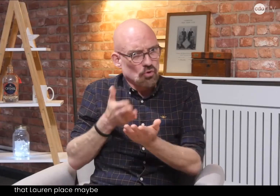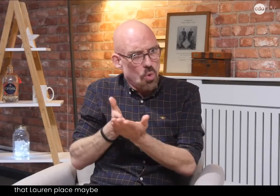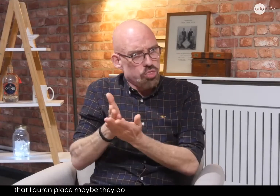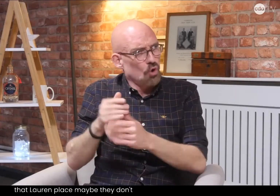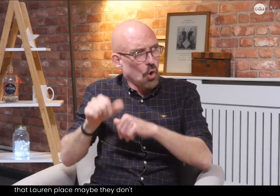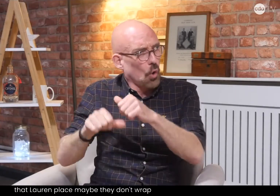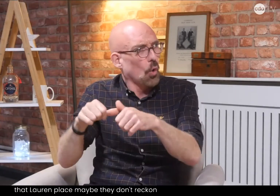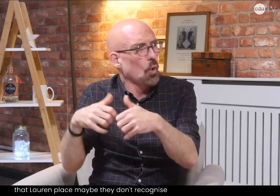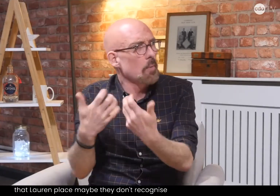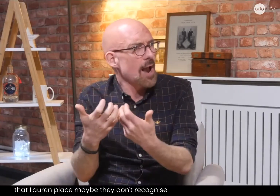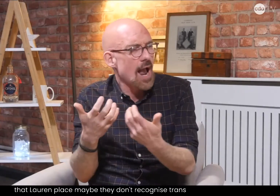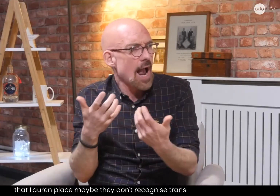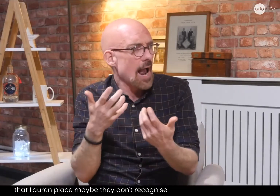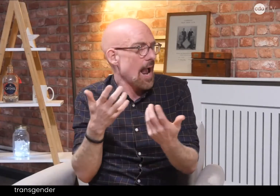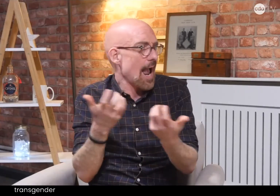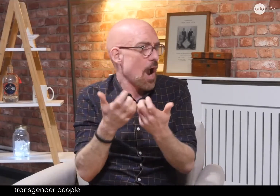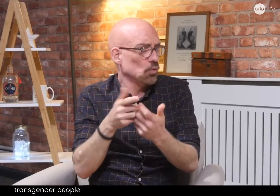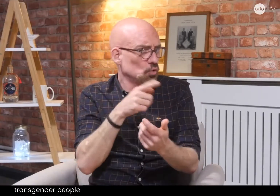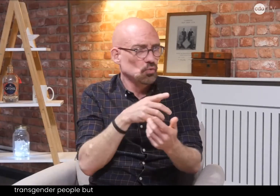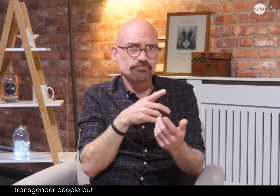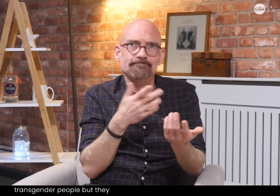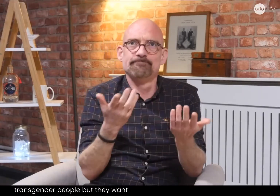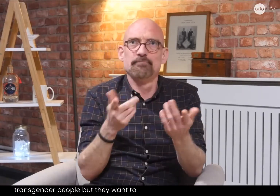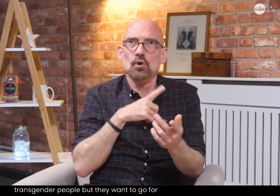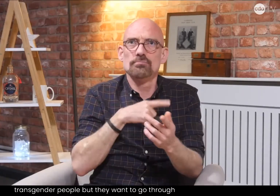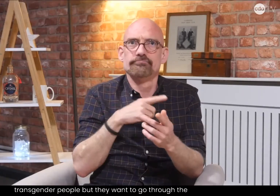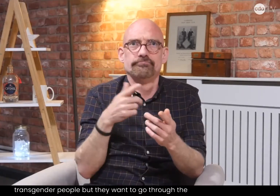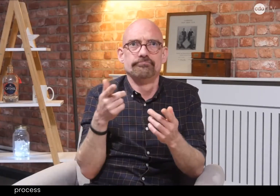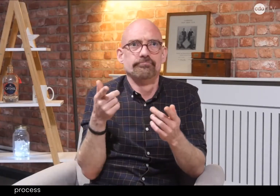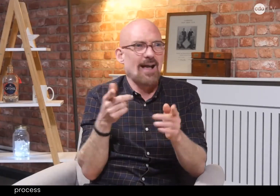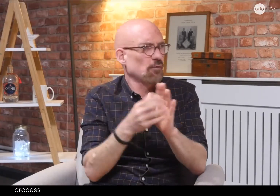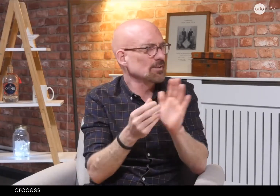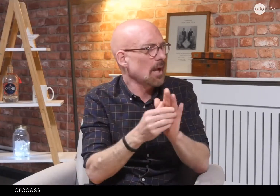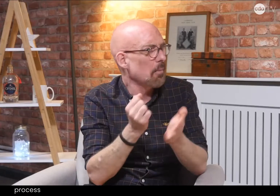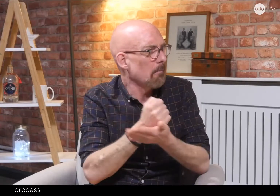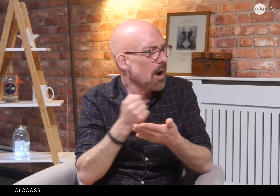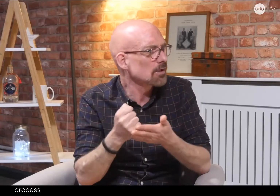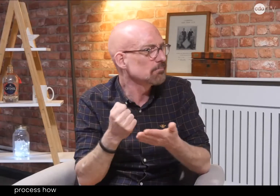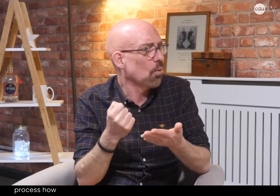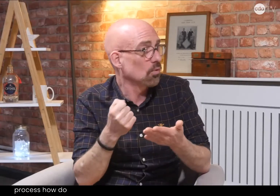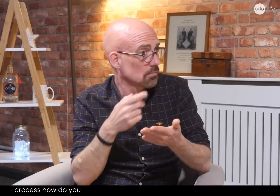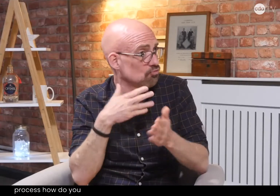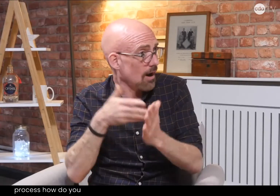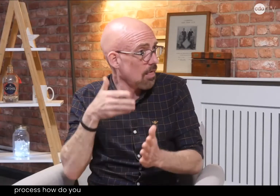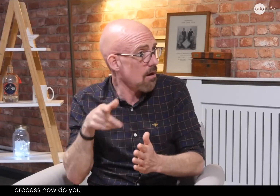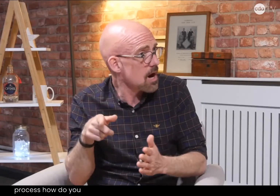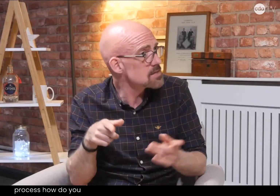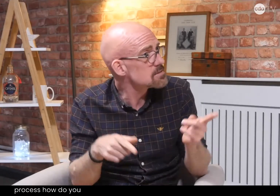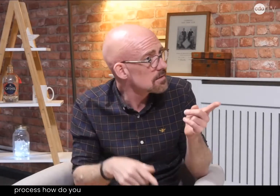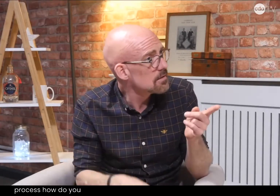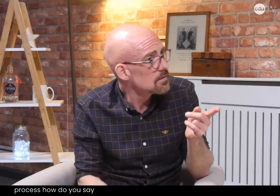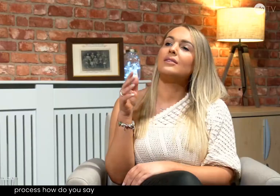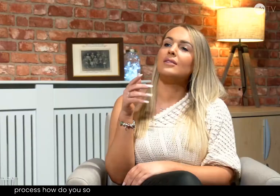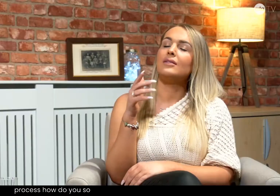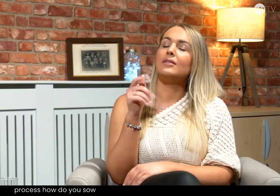people, but they want to go through the process. How do you, so for example, like with passports, do they get